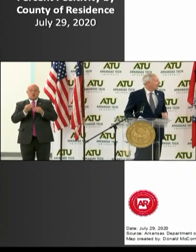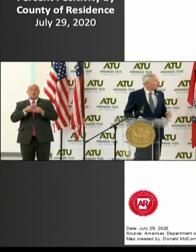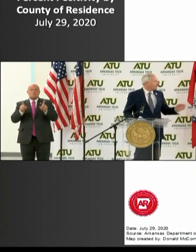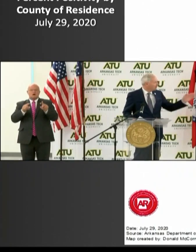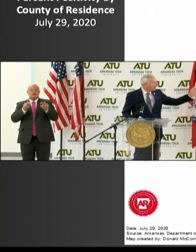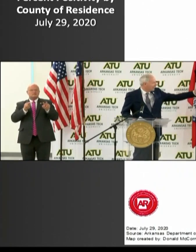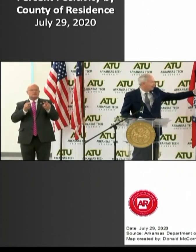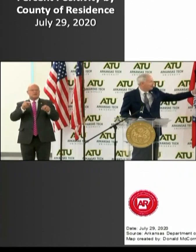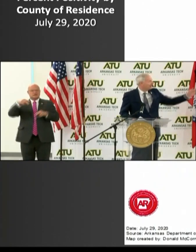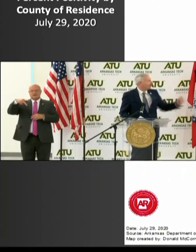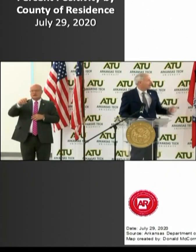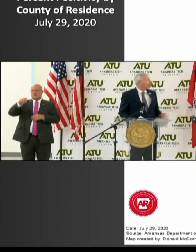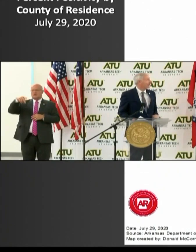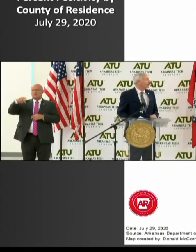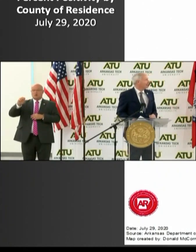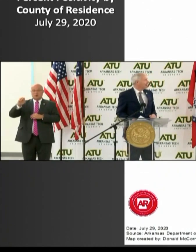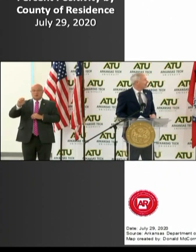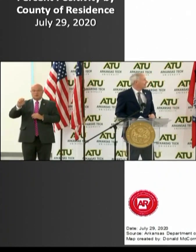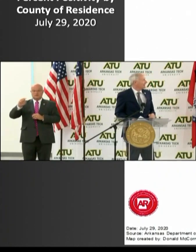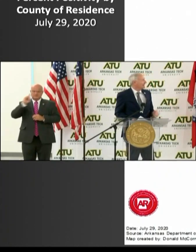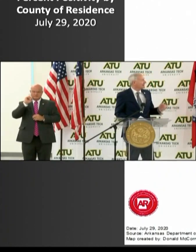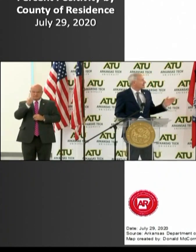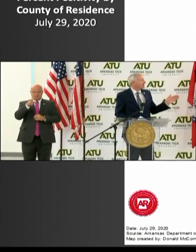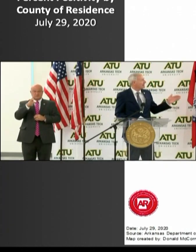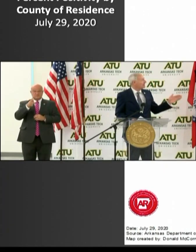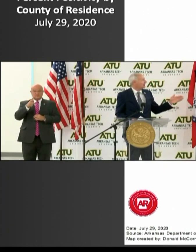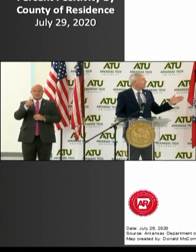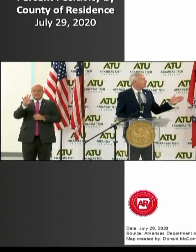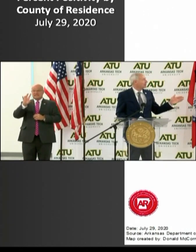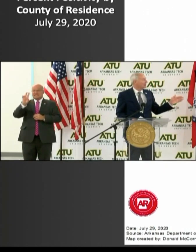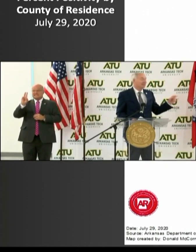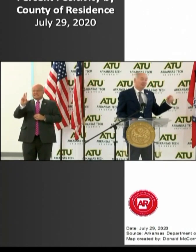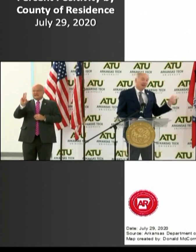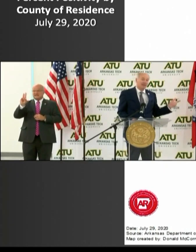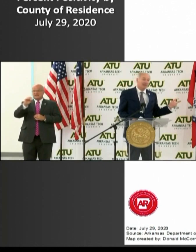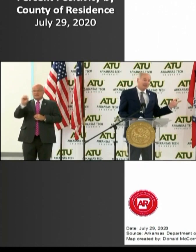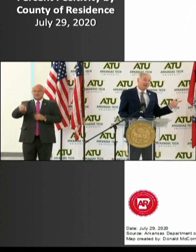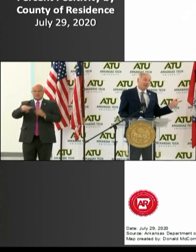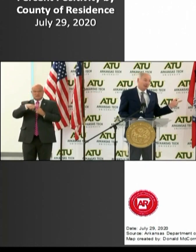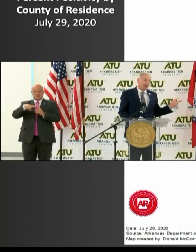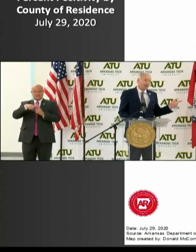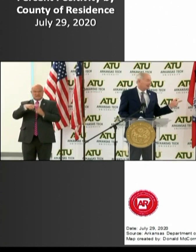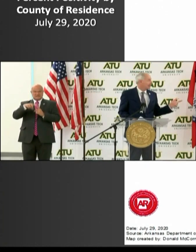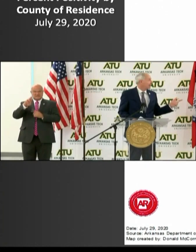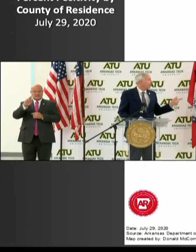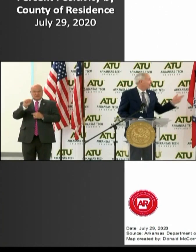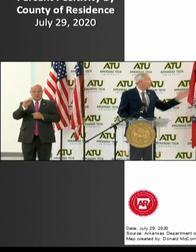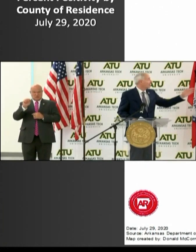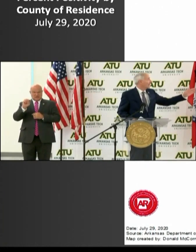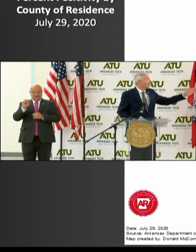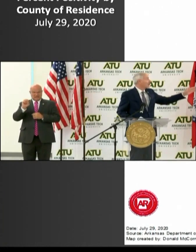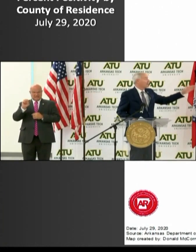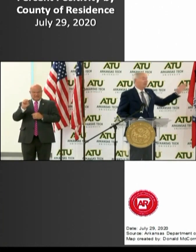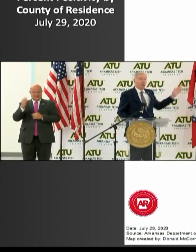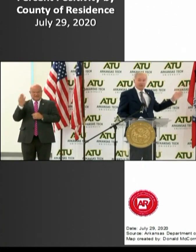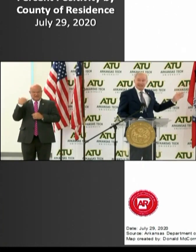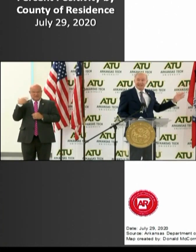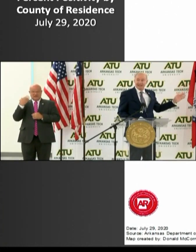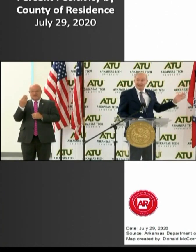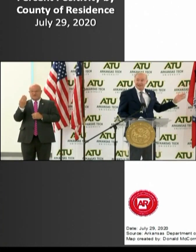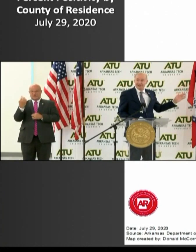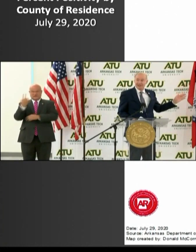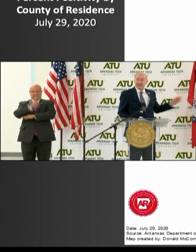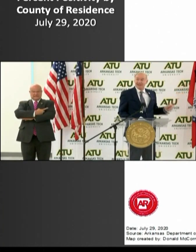look at Polk County, you go straight there, it's a 17% positivity rate over the last